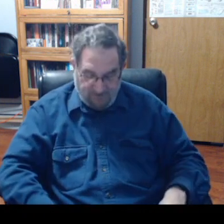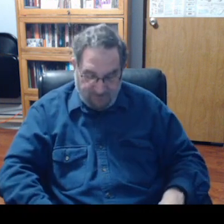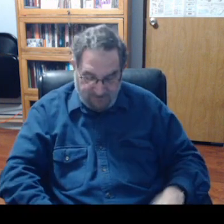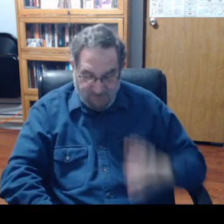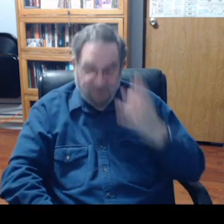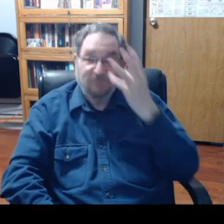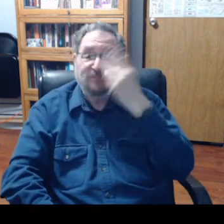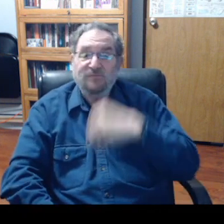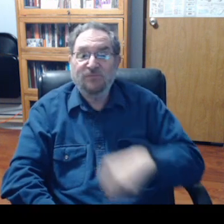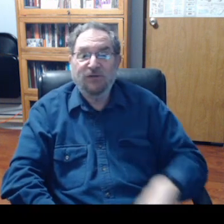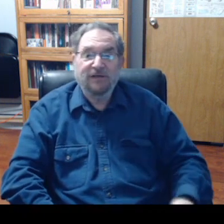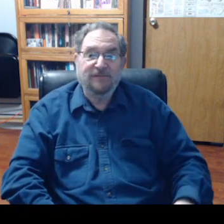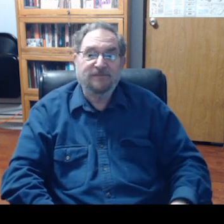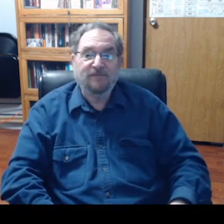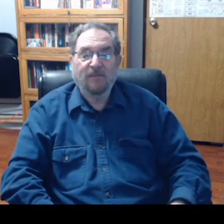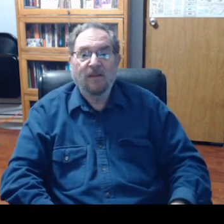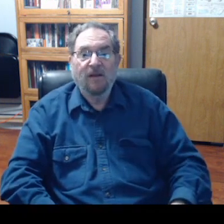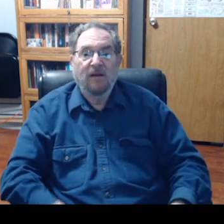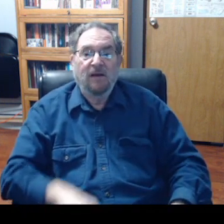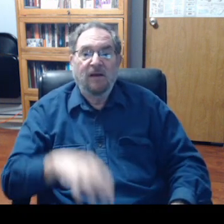world.